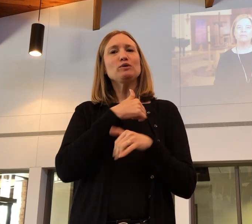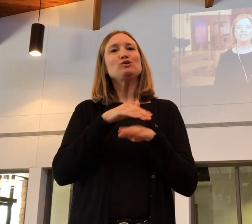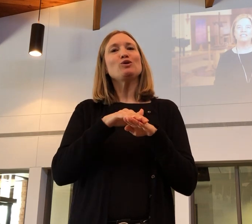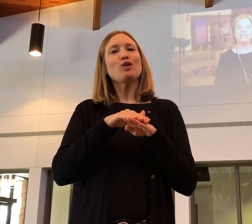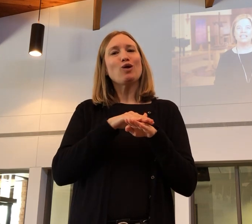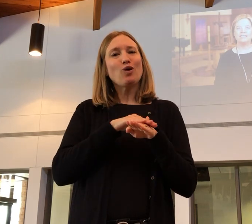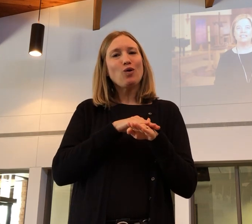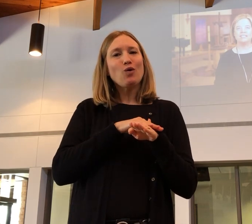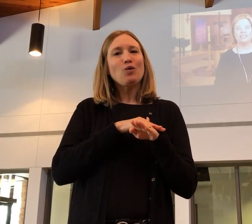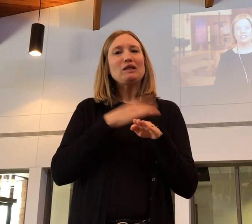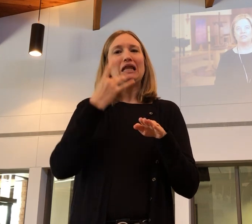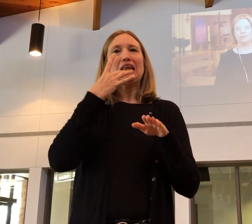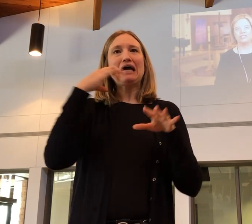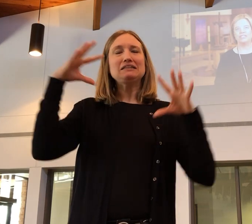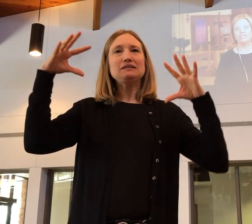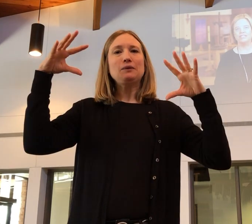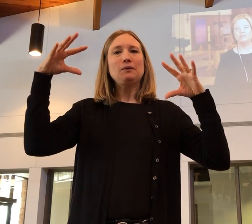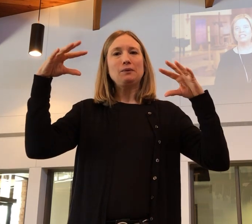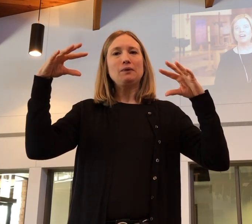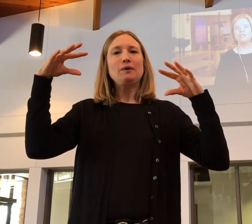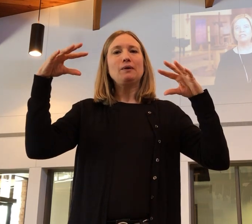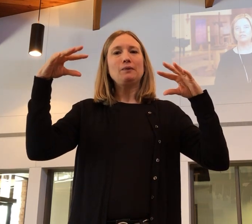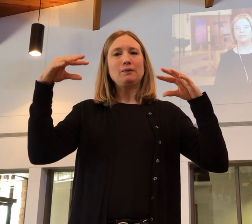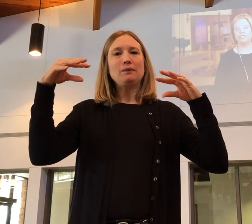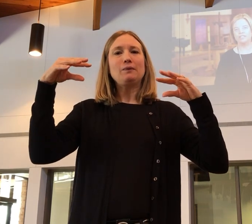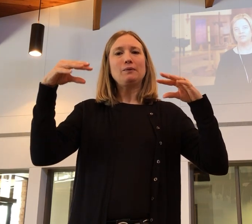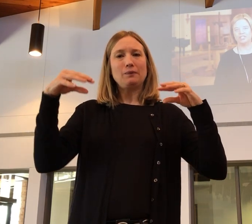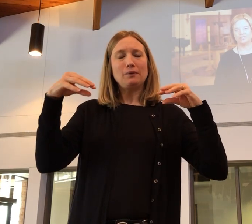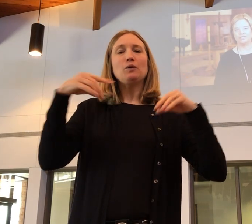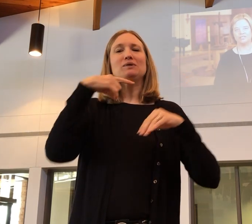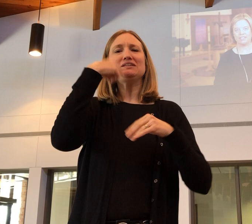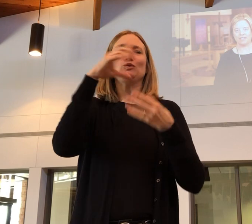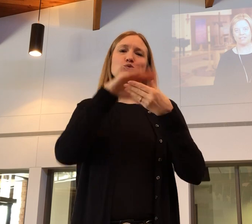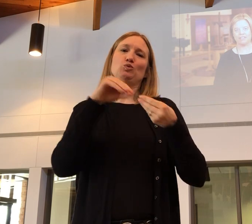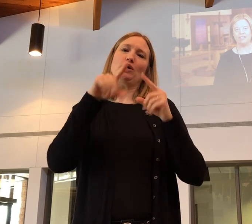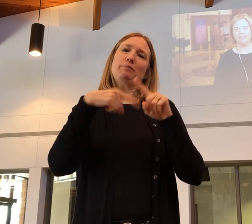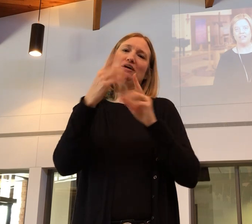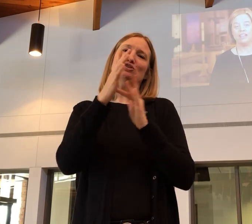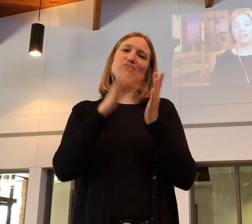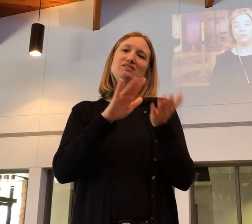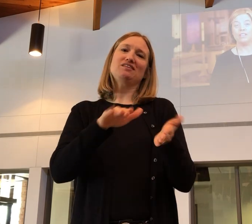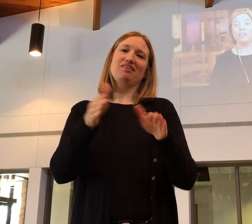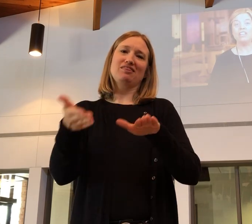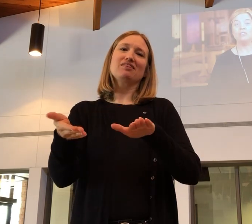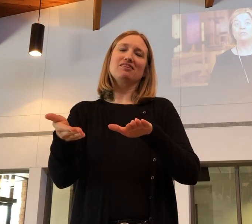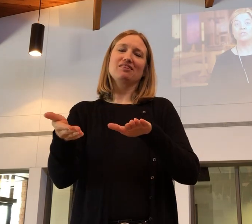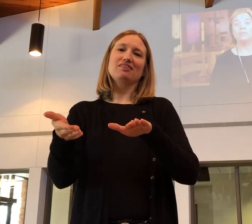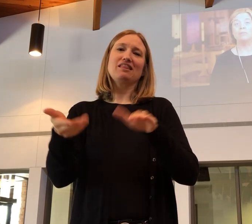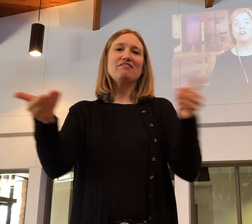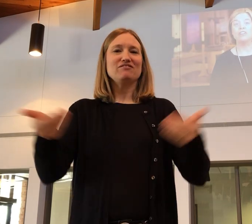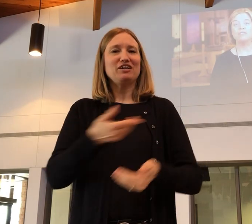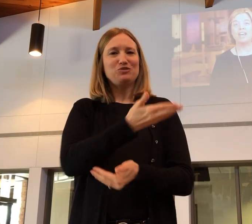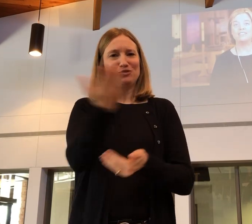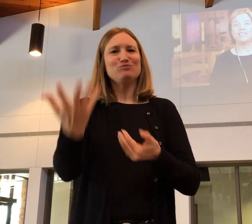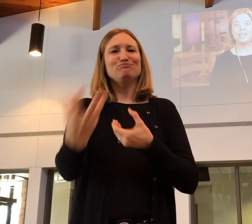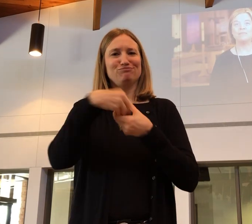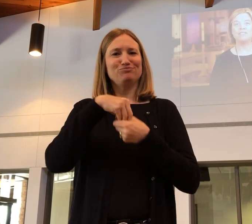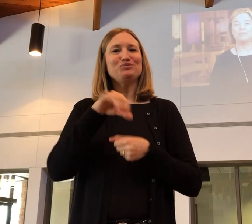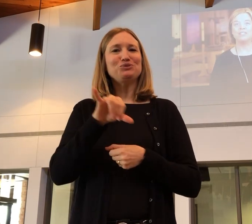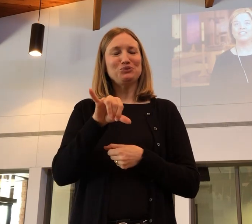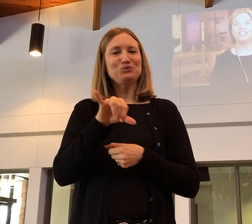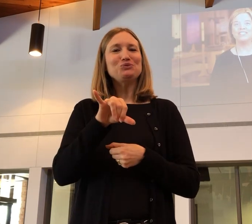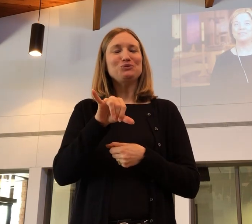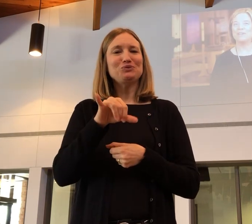slowly dimming the lights in the sanctuary as we tell the story of Jesus' death. And we invite you to be part of that